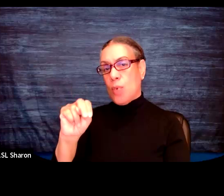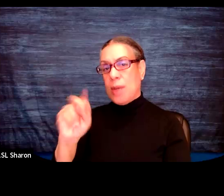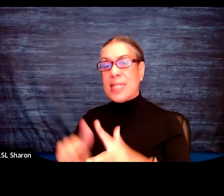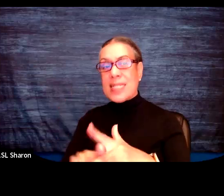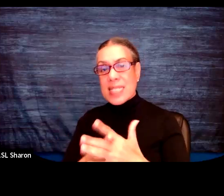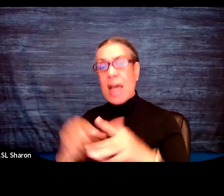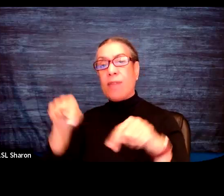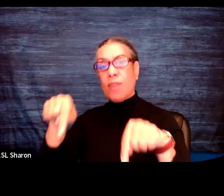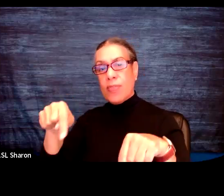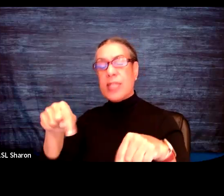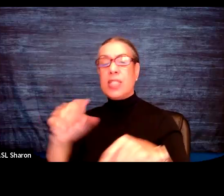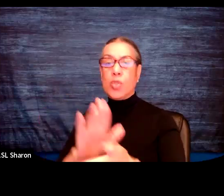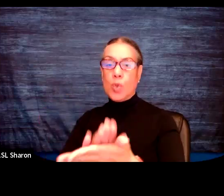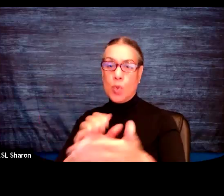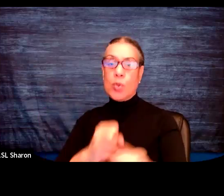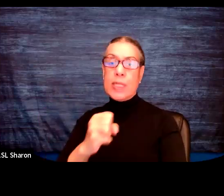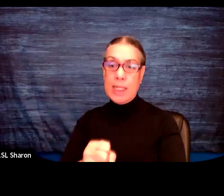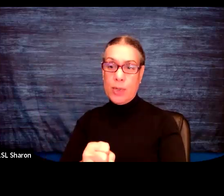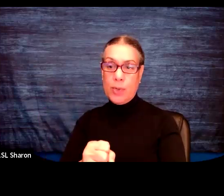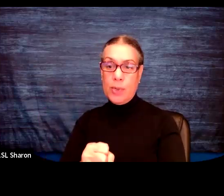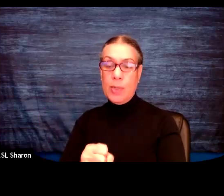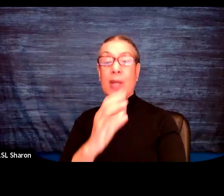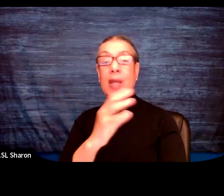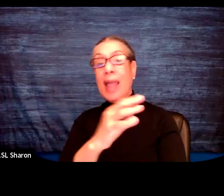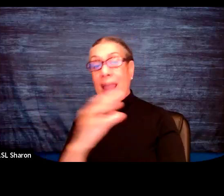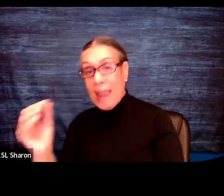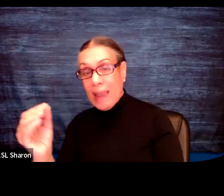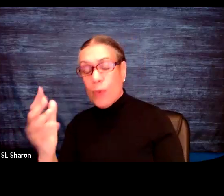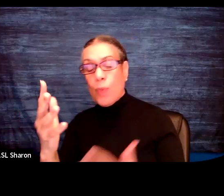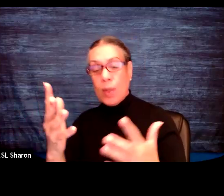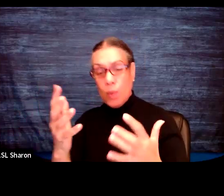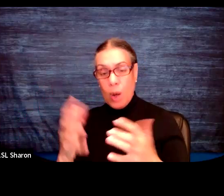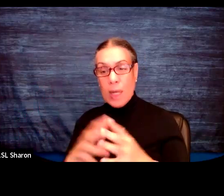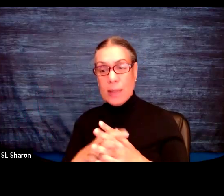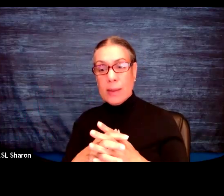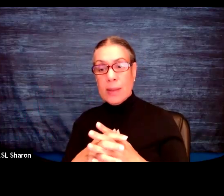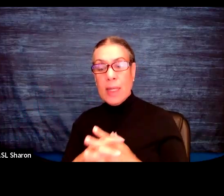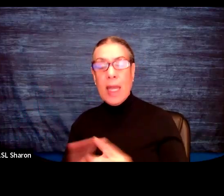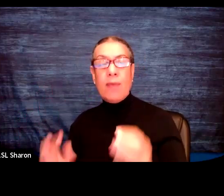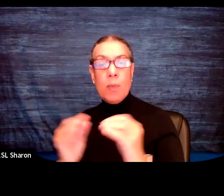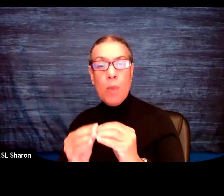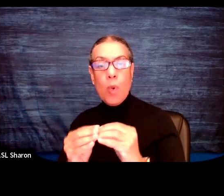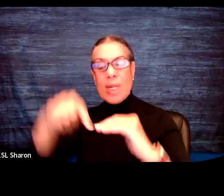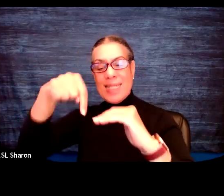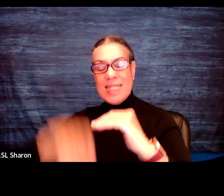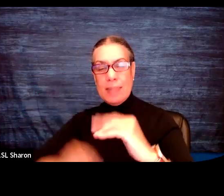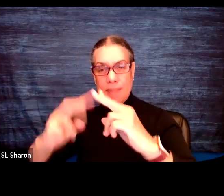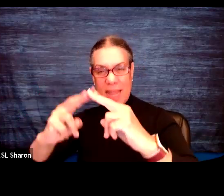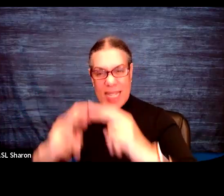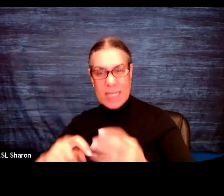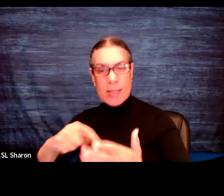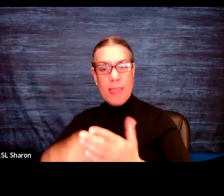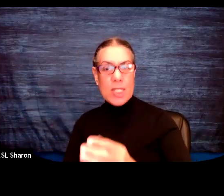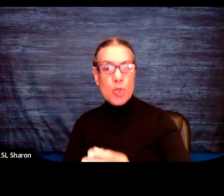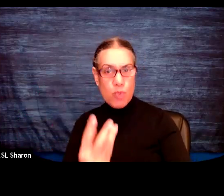for the current admissions cycle. And additionally, we will undertake additional and deeper analysis this spring to